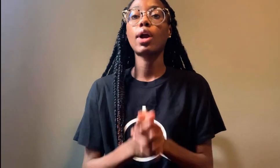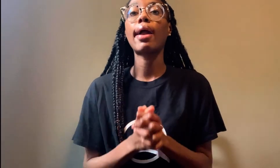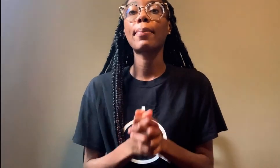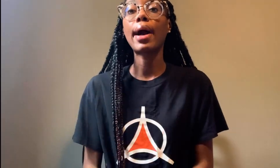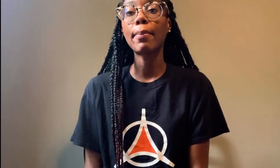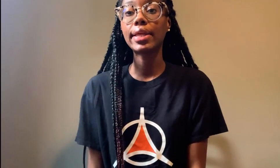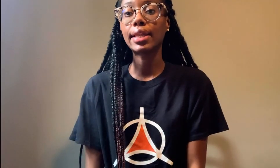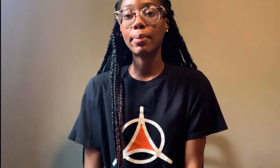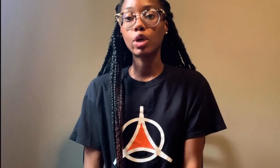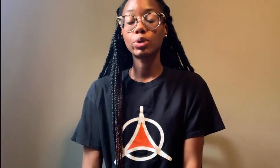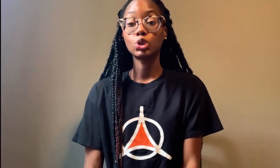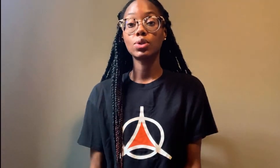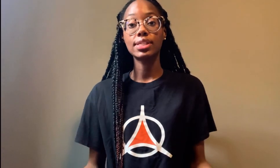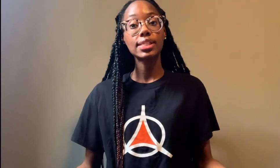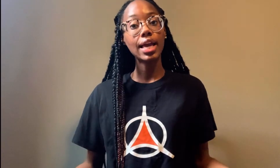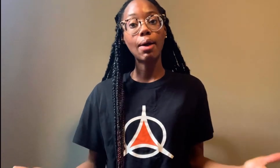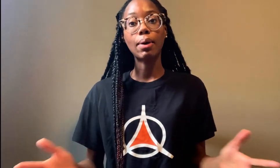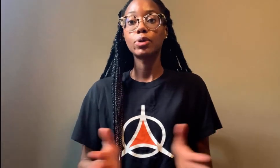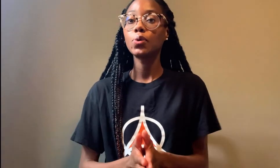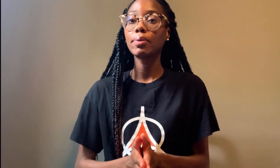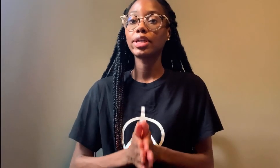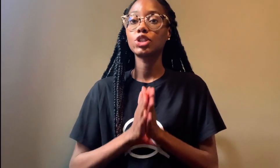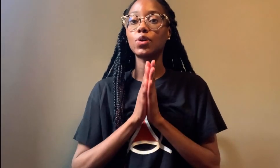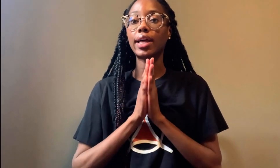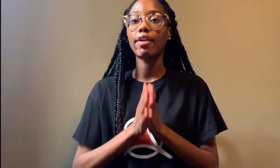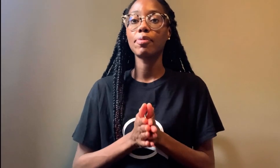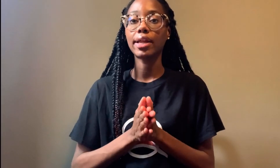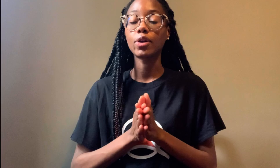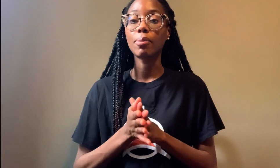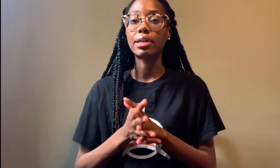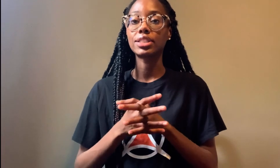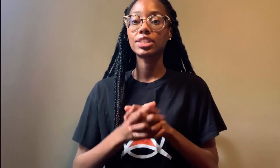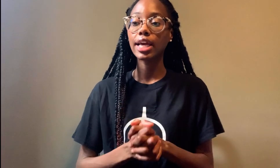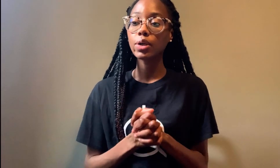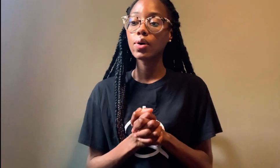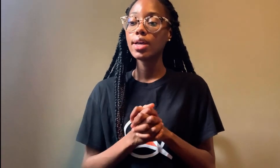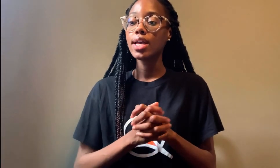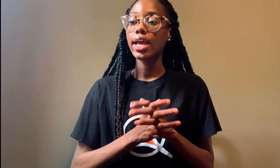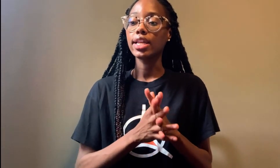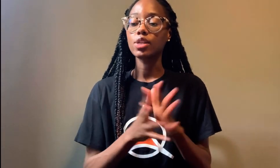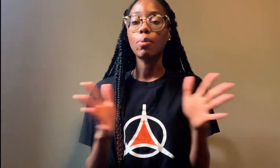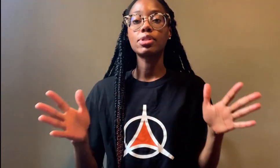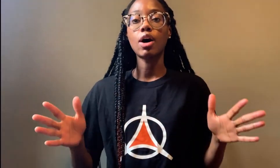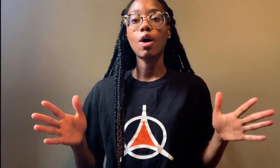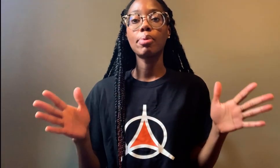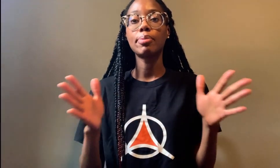subscribe, comment. Let me know what you want to see, how I'm doing. Make sure you let everybody know about this channel. It is open to all people,